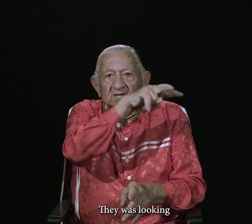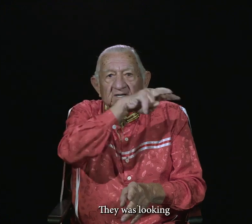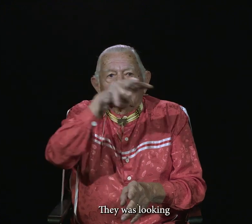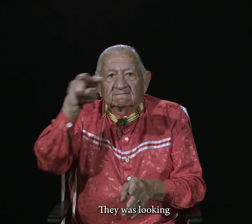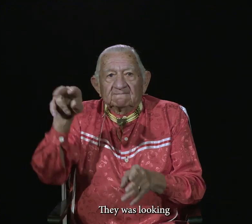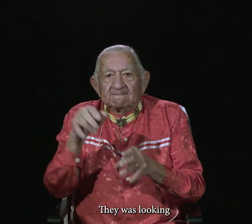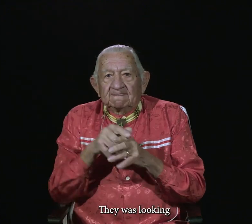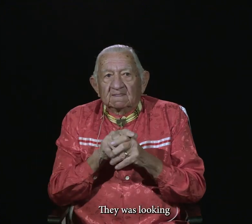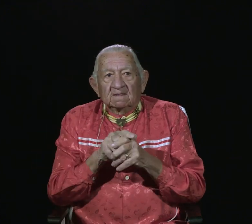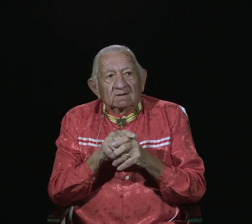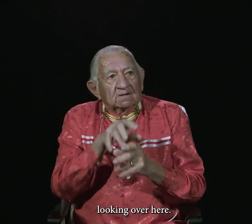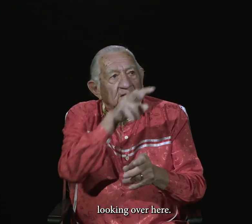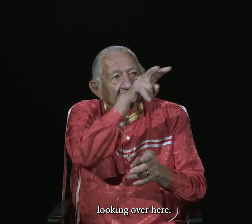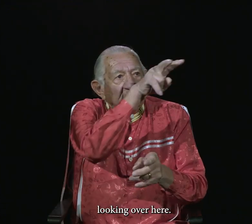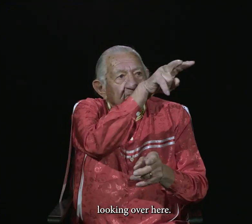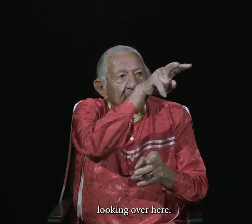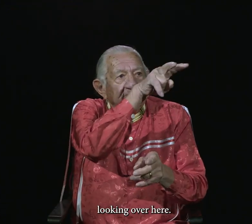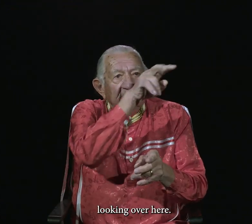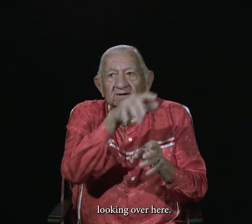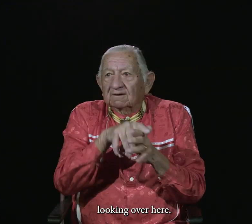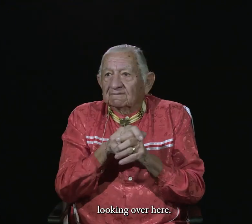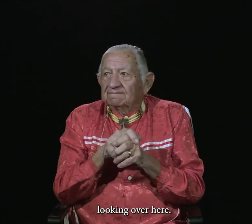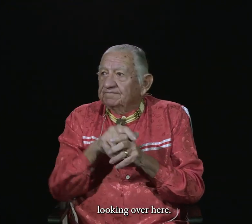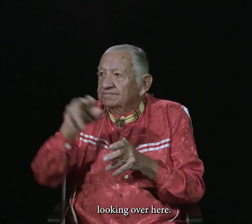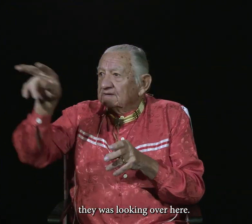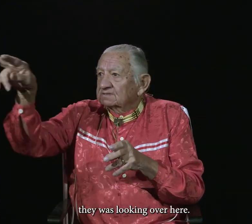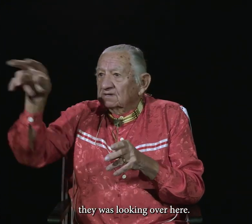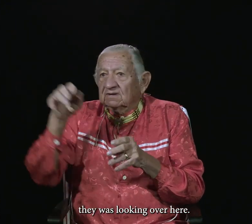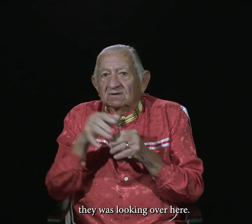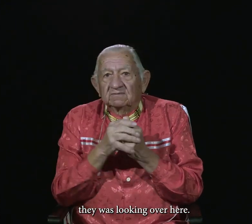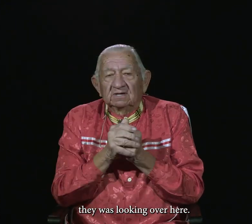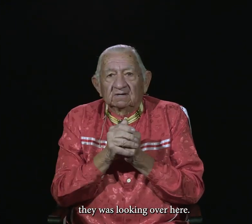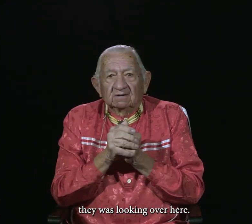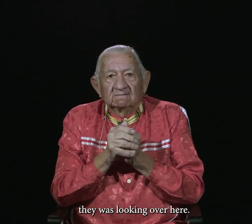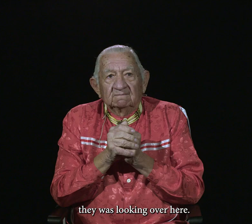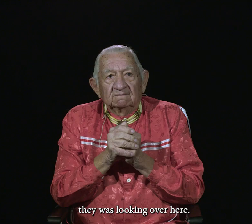looking. I was looking over here. I was looking over here.